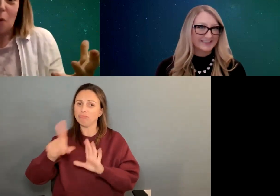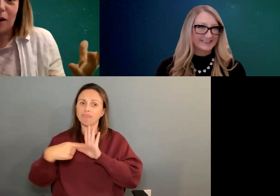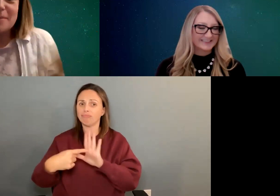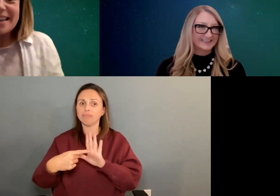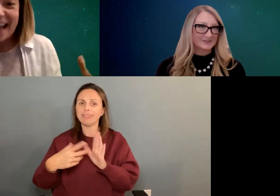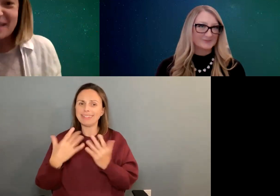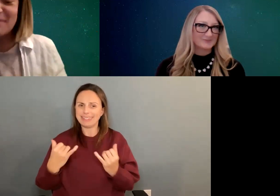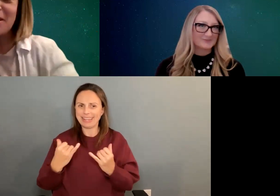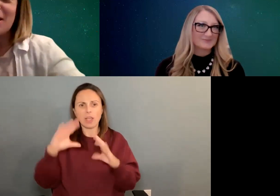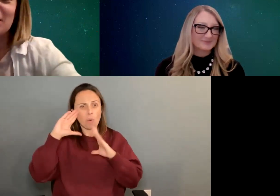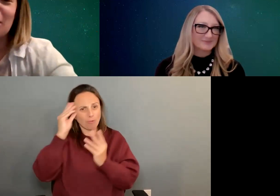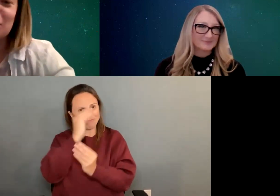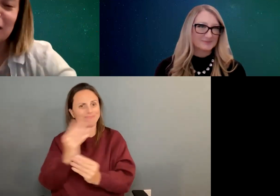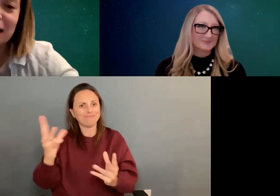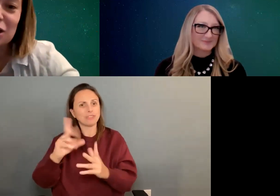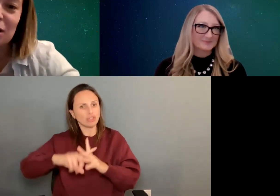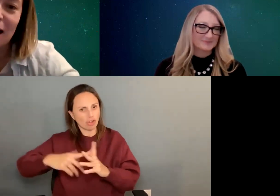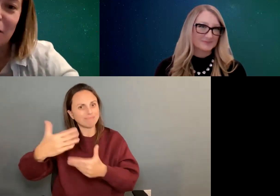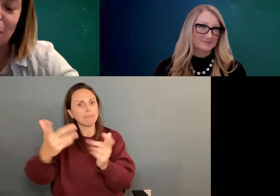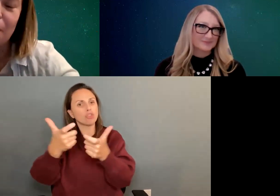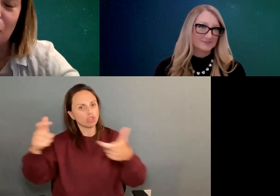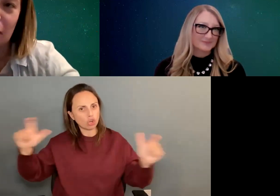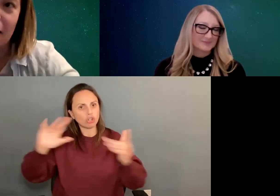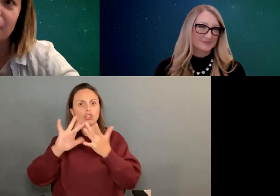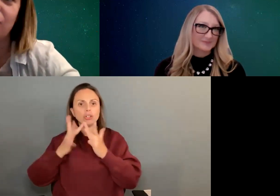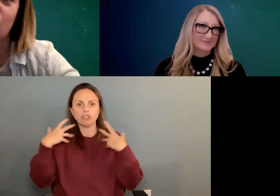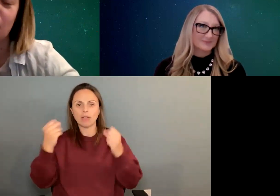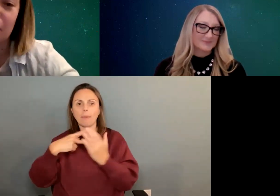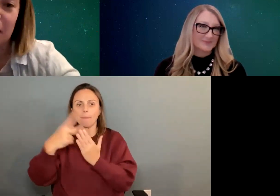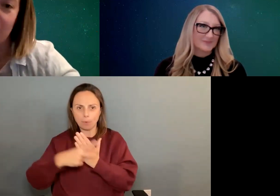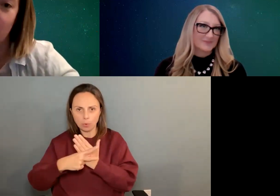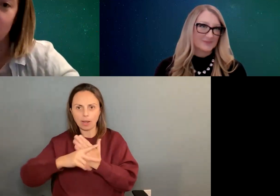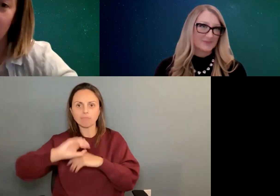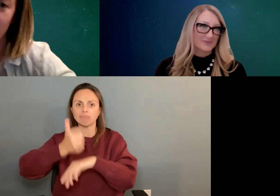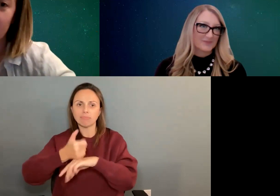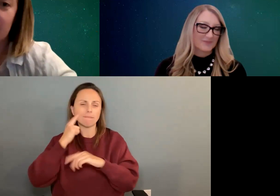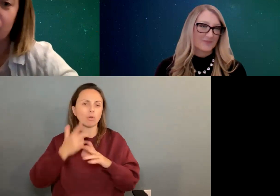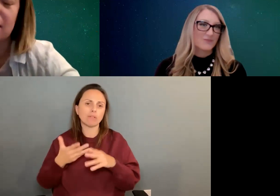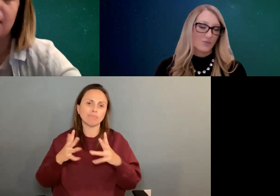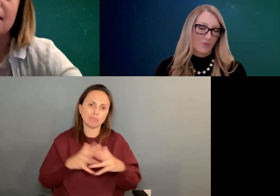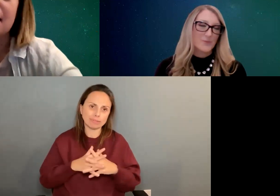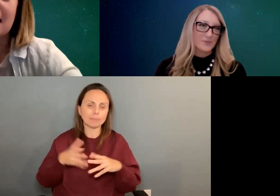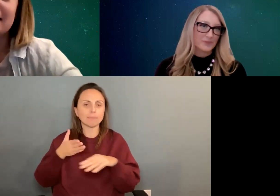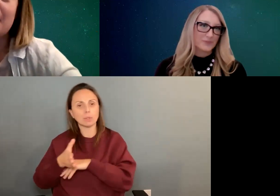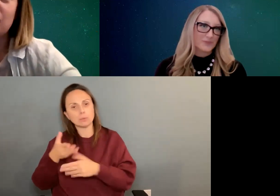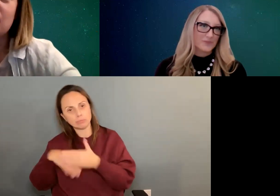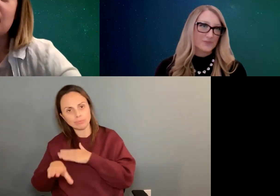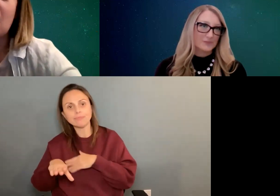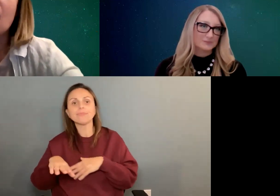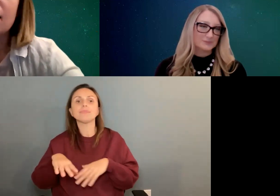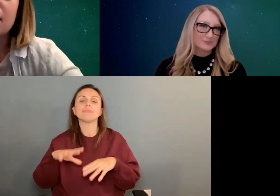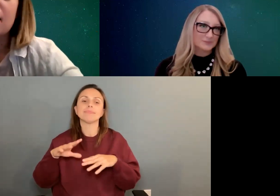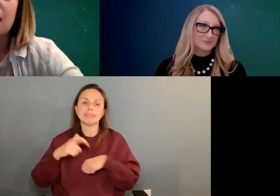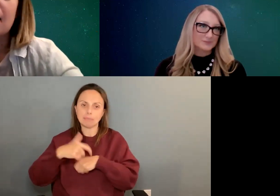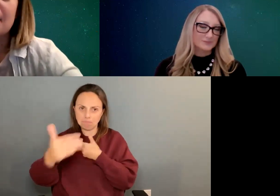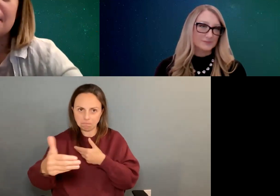to inform larger digital health programs for the perinatal postpartum population. And as I mentioned,